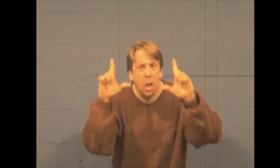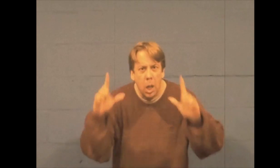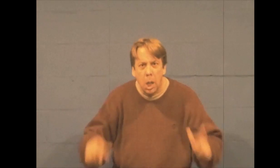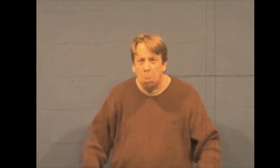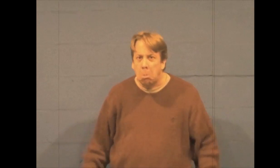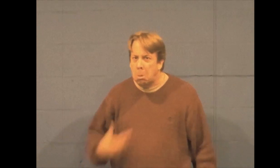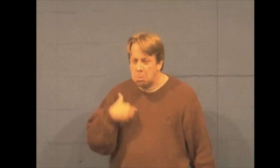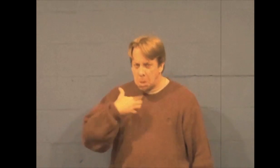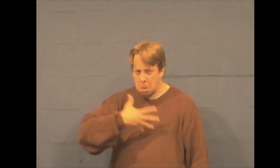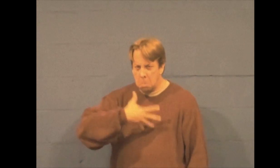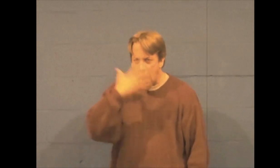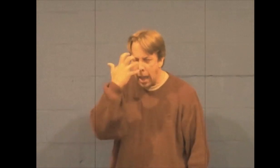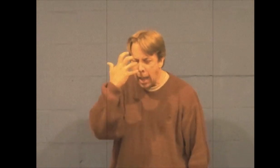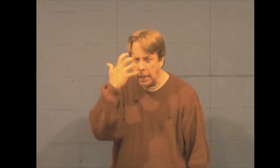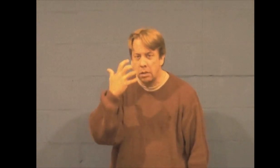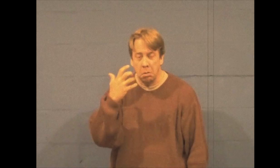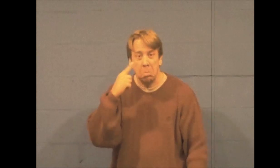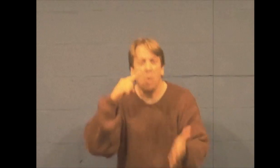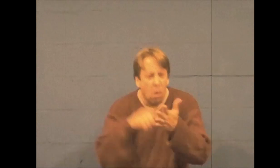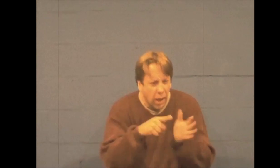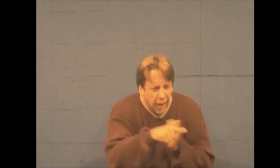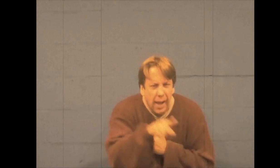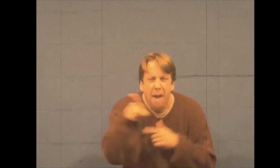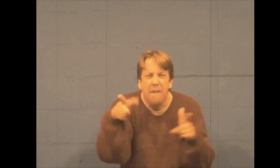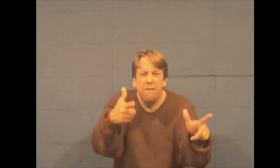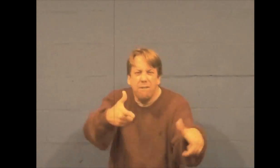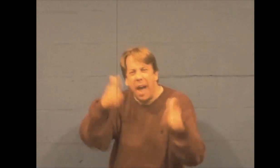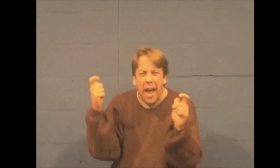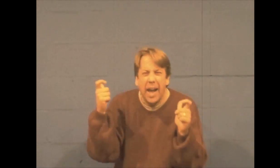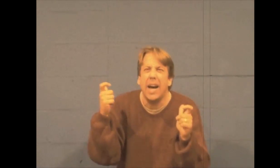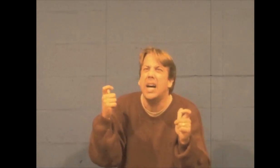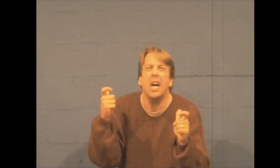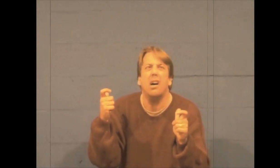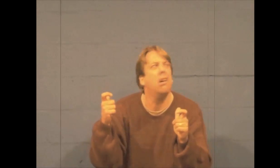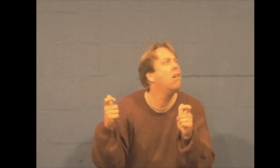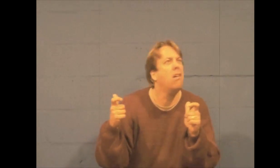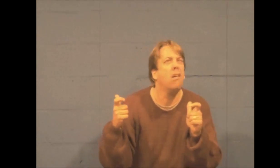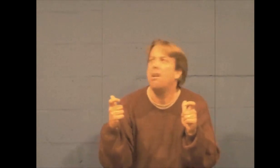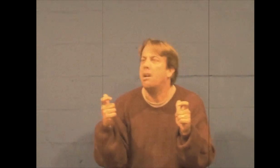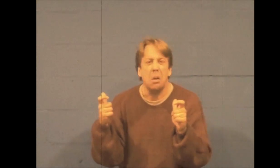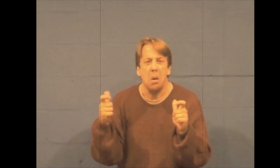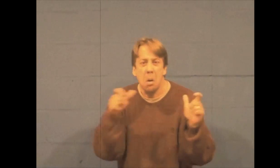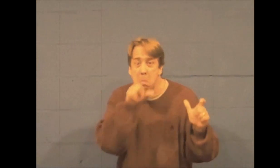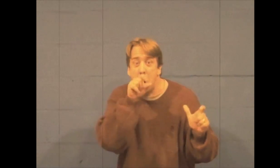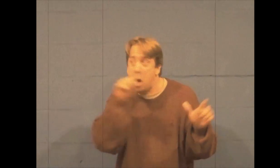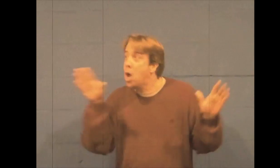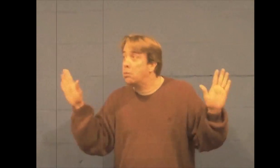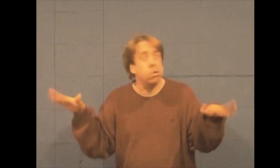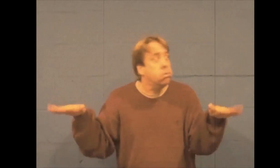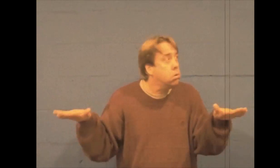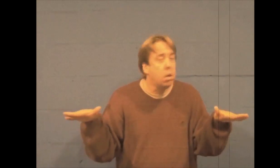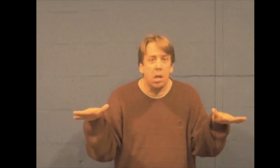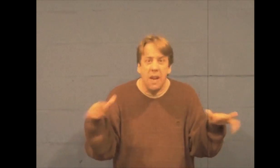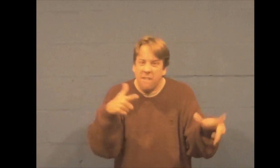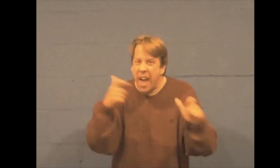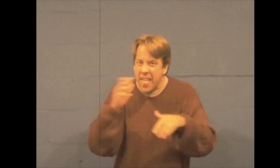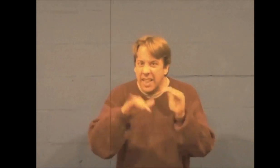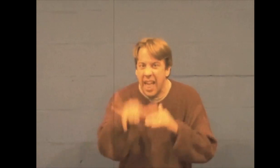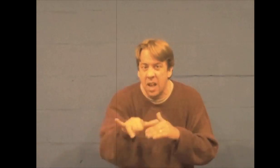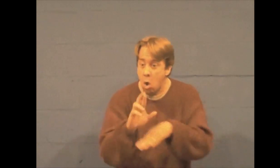Santa Claus woke me up. I was mad. And the sled took off really quick. Quicker than a